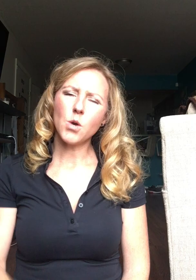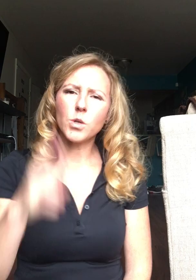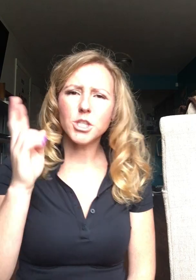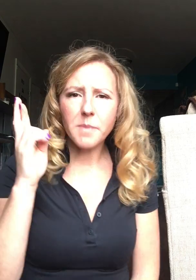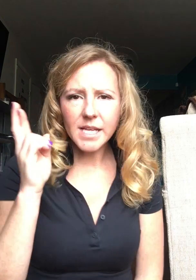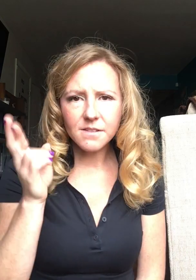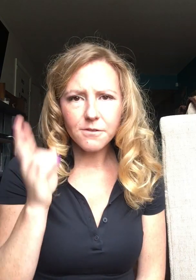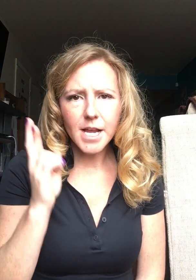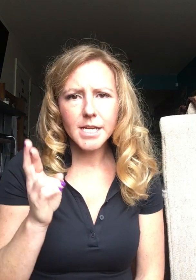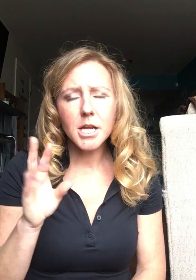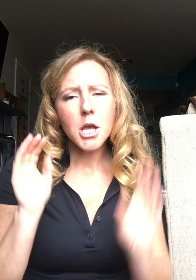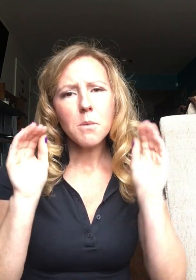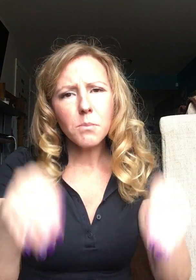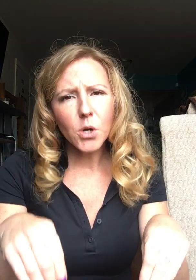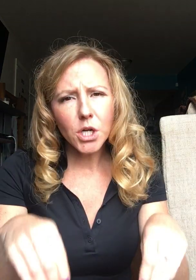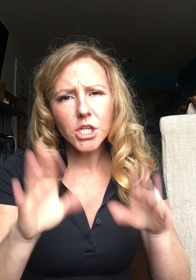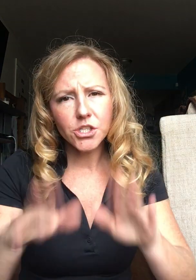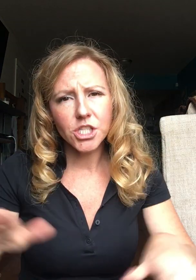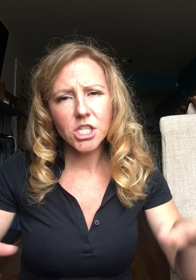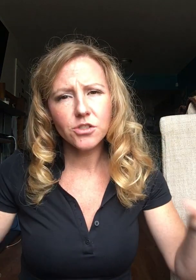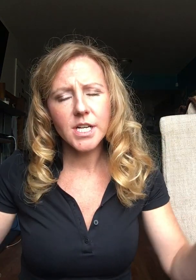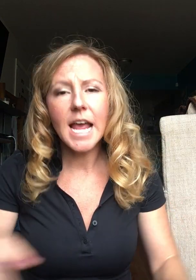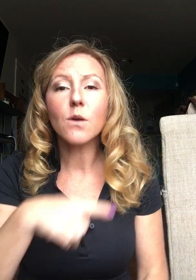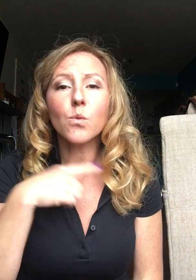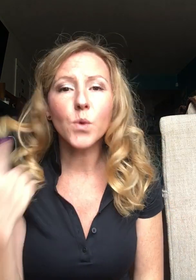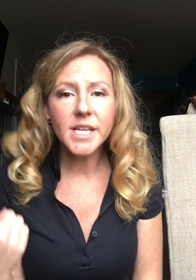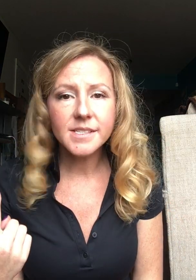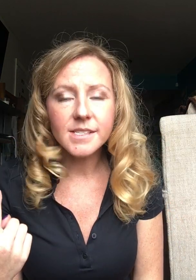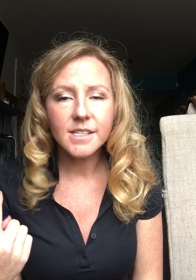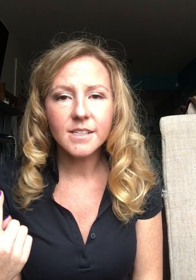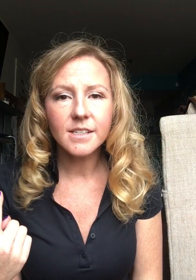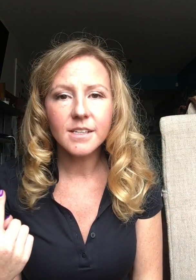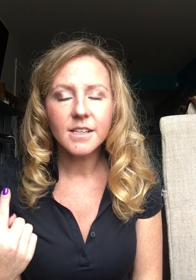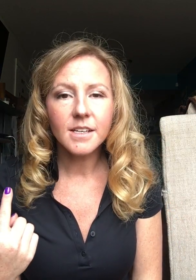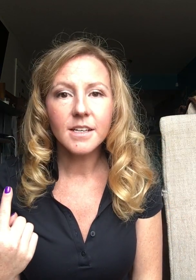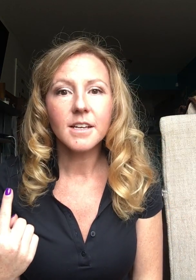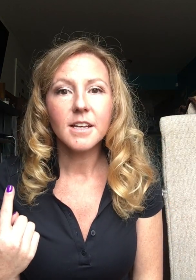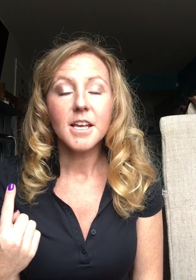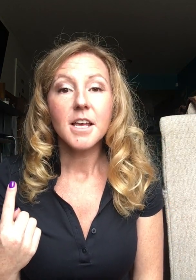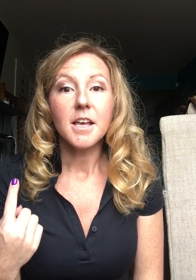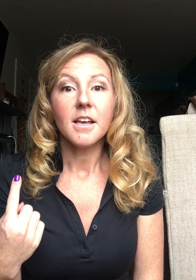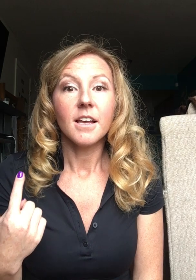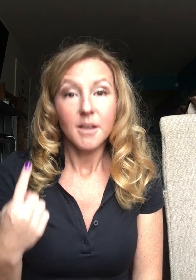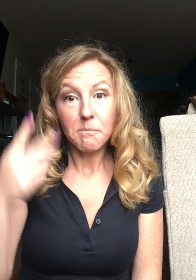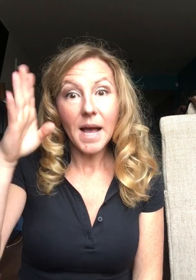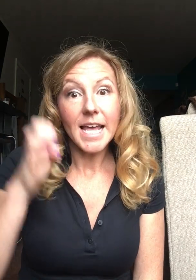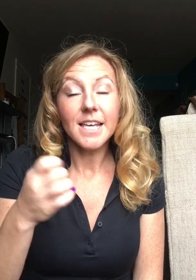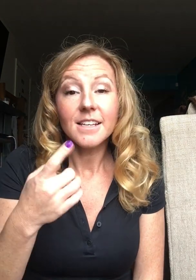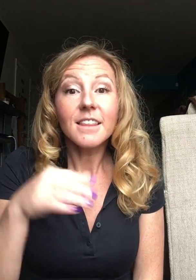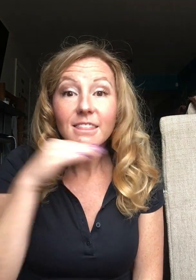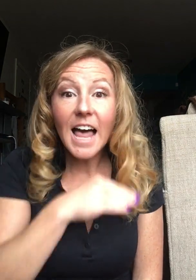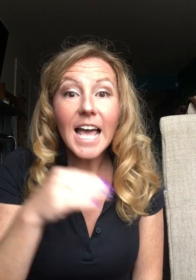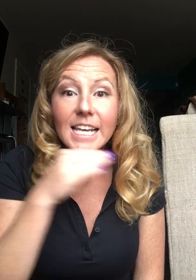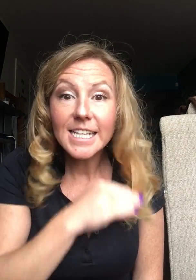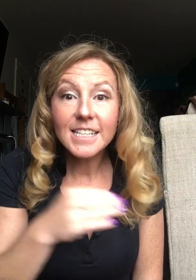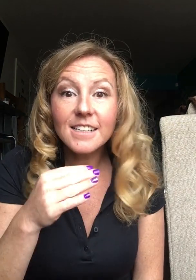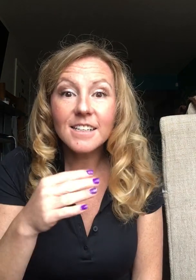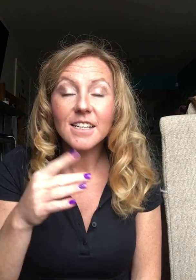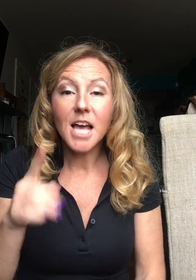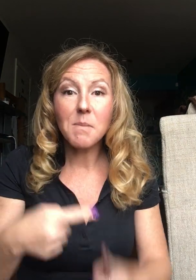Would your best friend put your children at risk by lying about